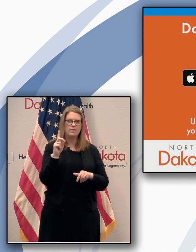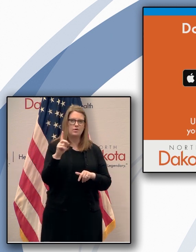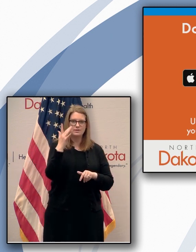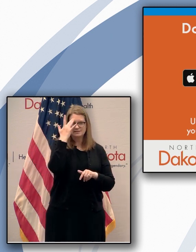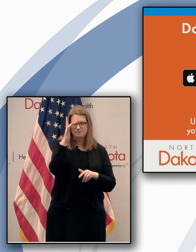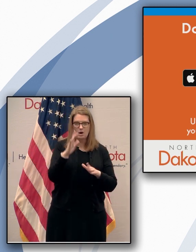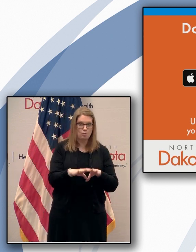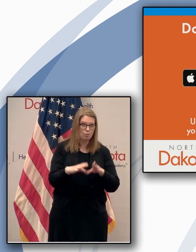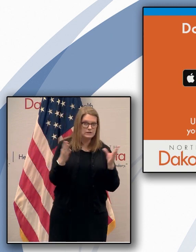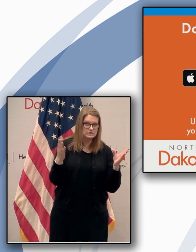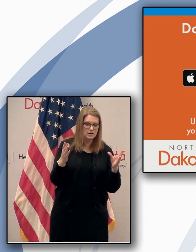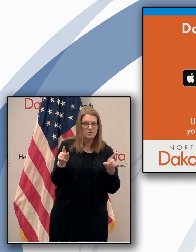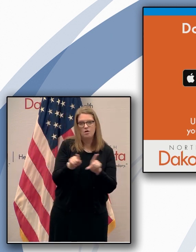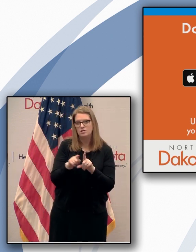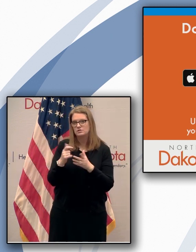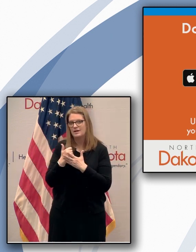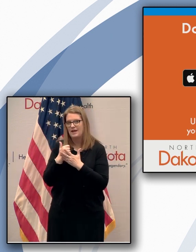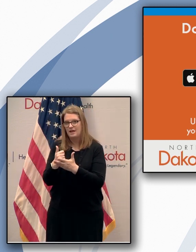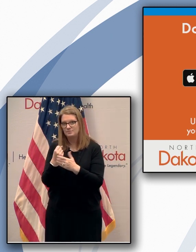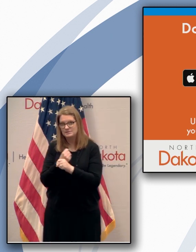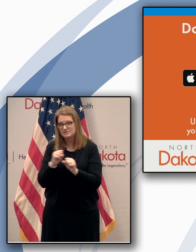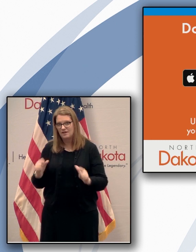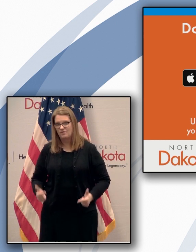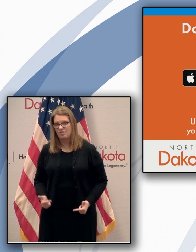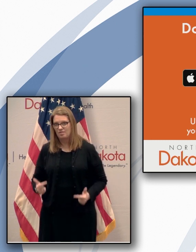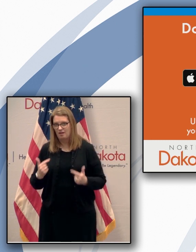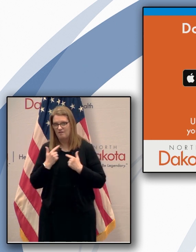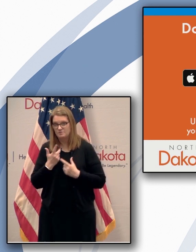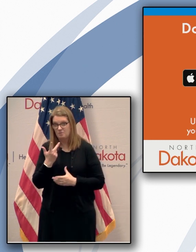Restart, and you can help us save lives.